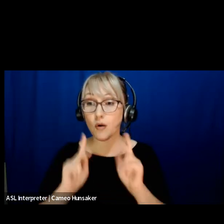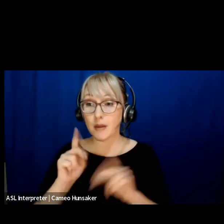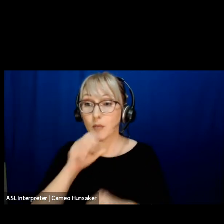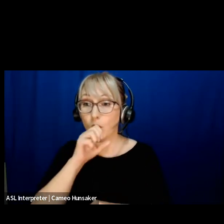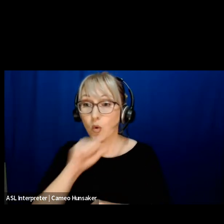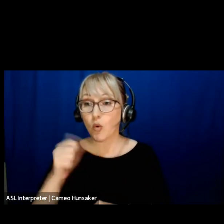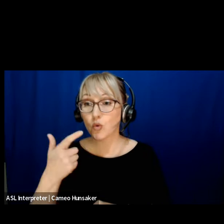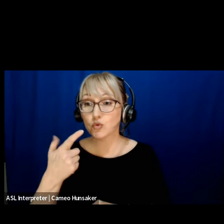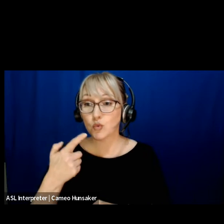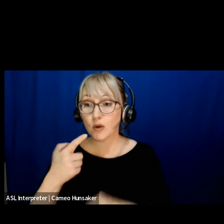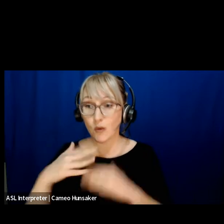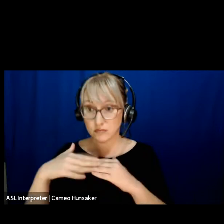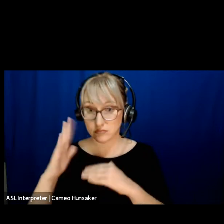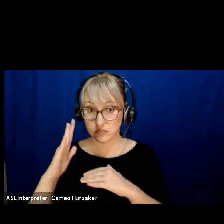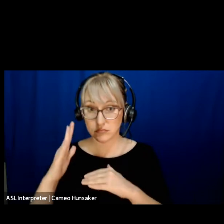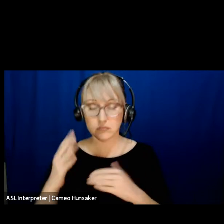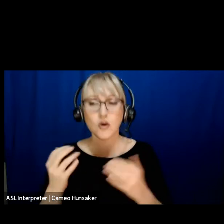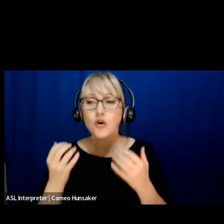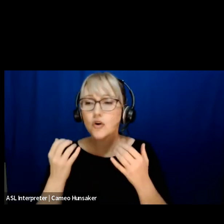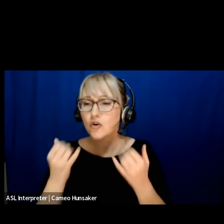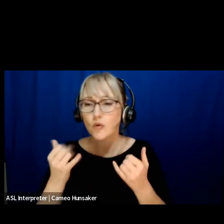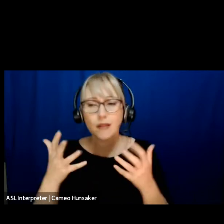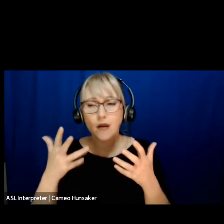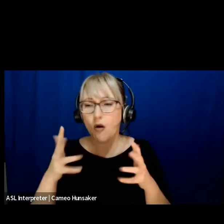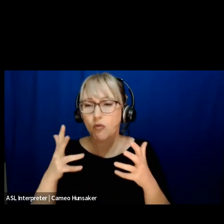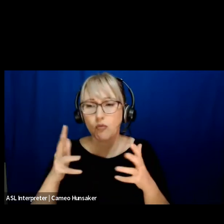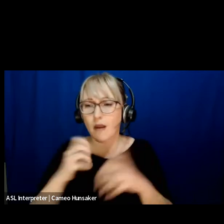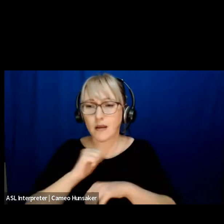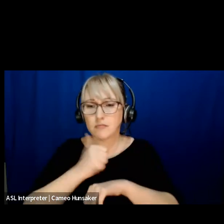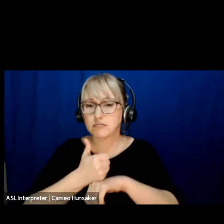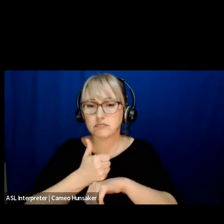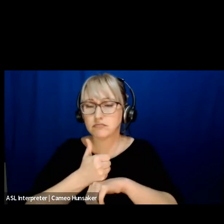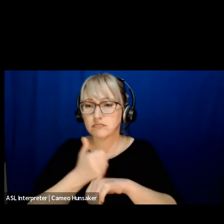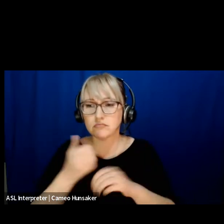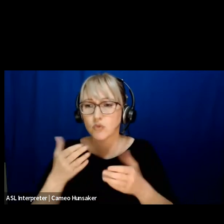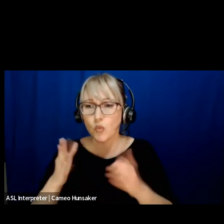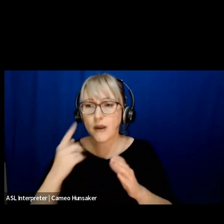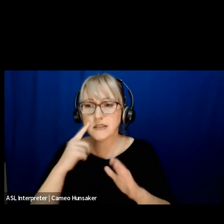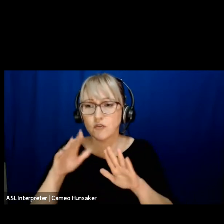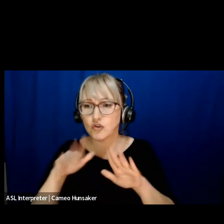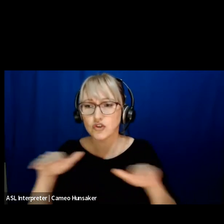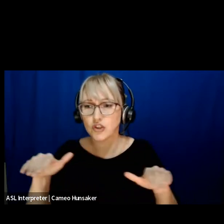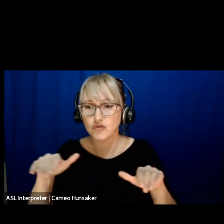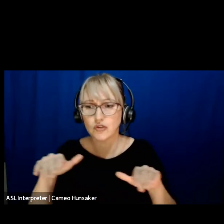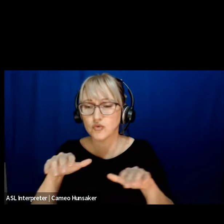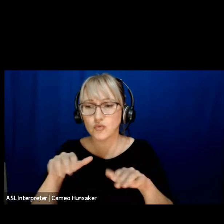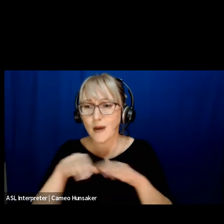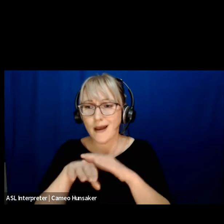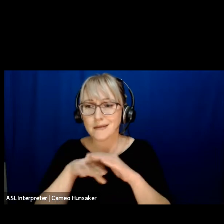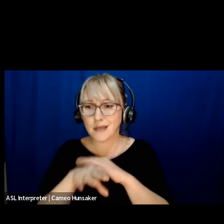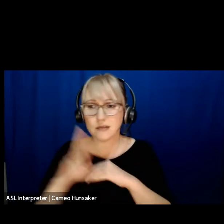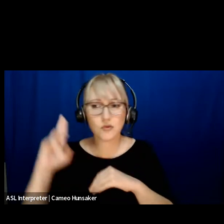21. Currently, there's already ways for children to do it below the age of 21.